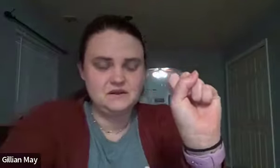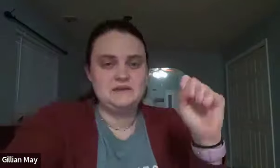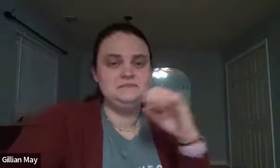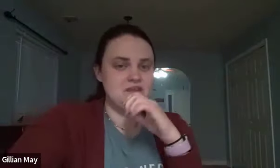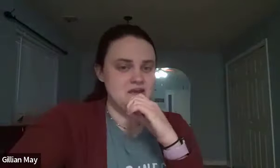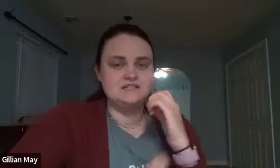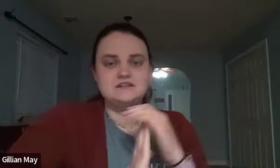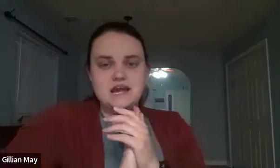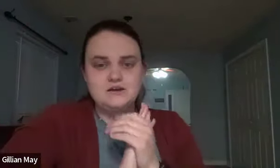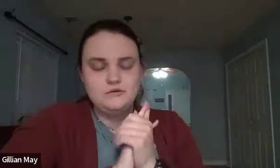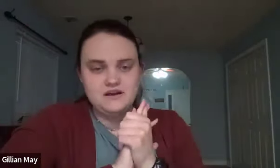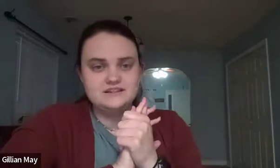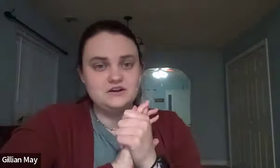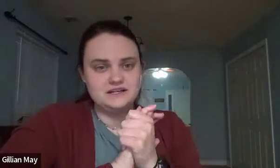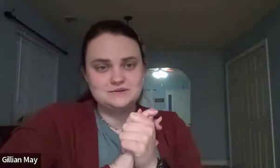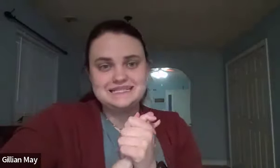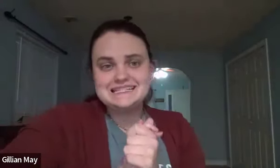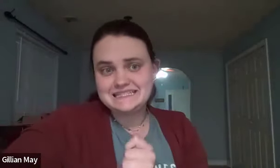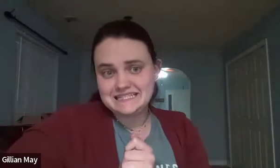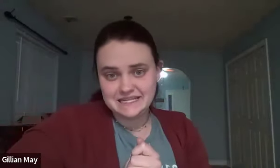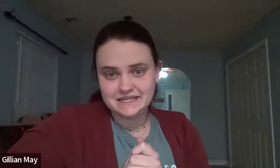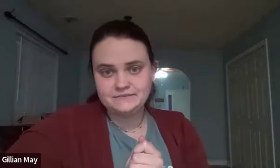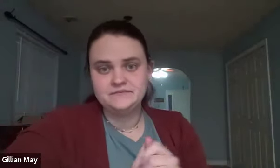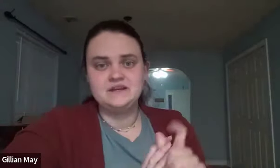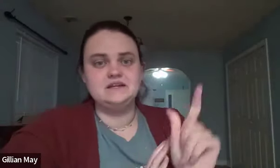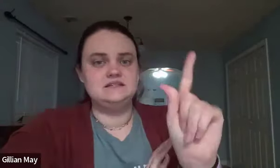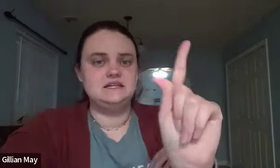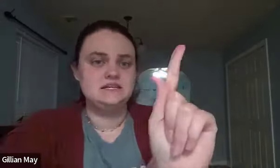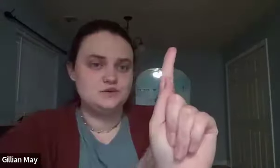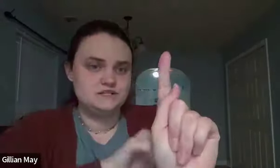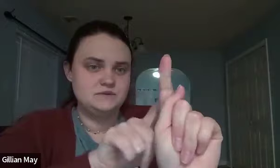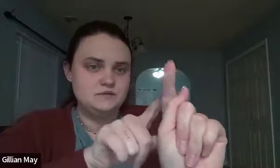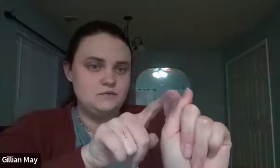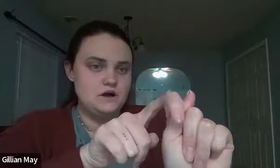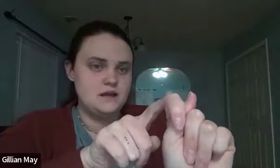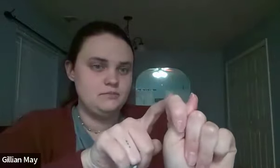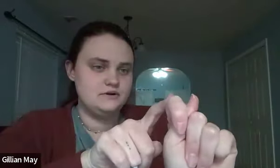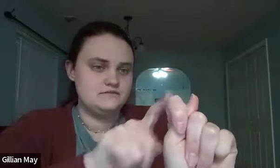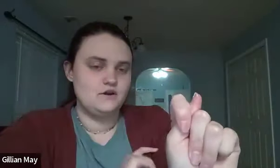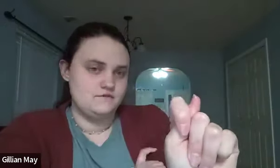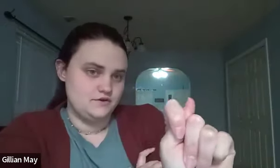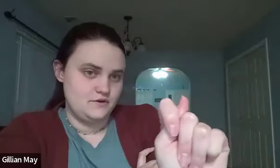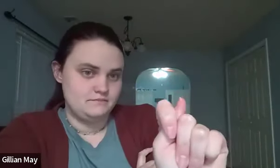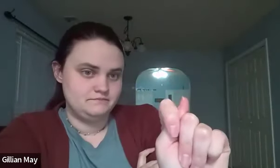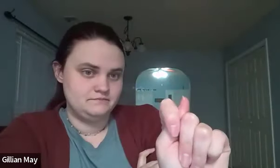Okay, so now going on, our next one is T. T is going to be 1 pointer finger over your thumb.